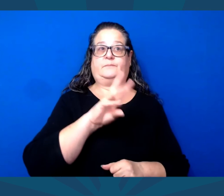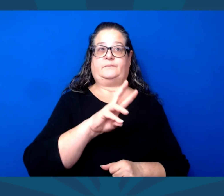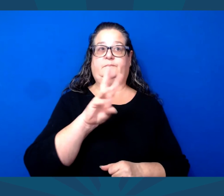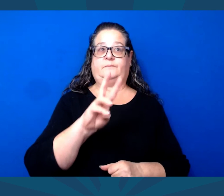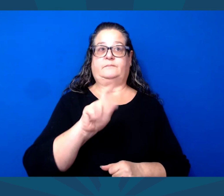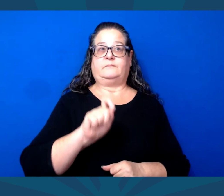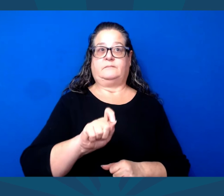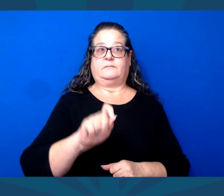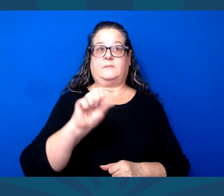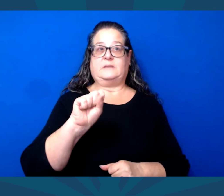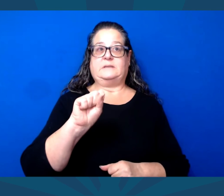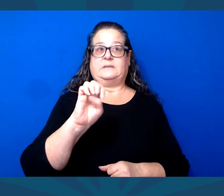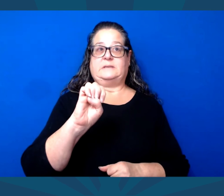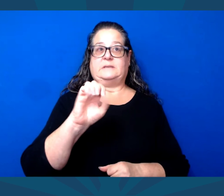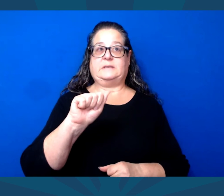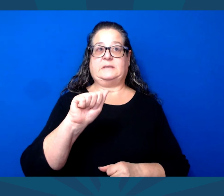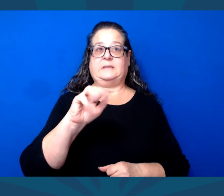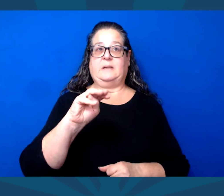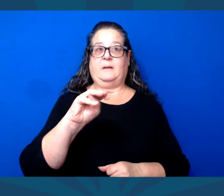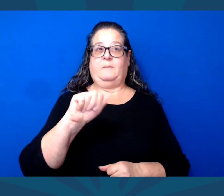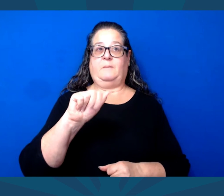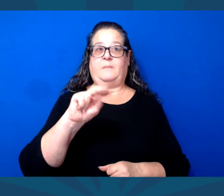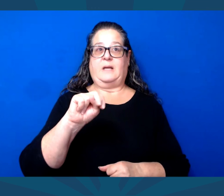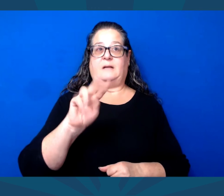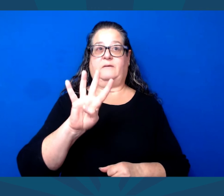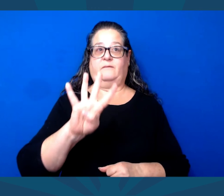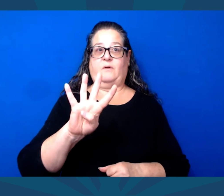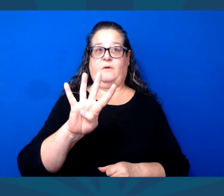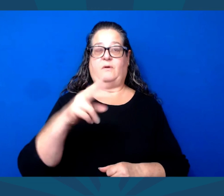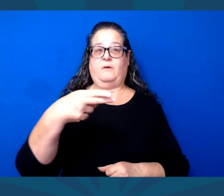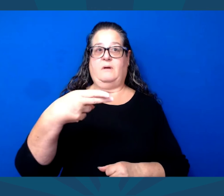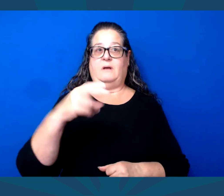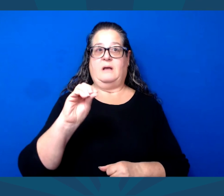funding, traditional. Website, www.keithseaman.com.